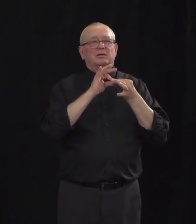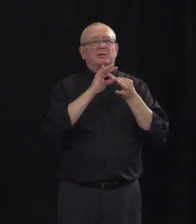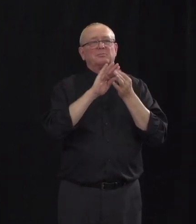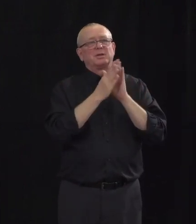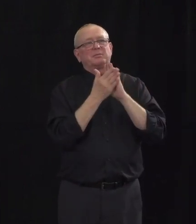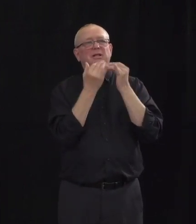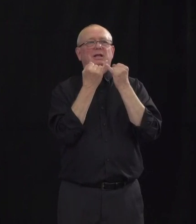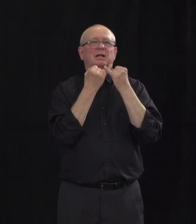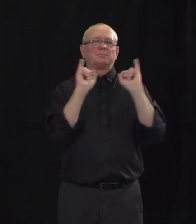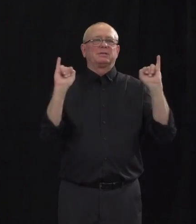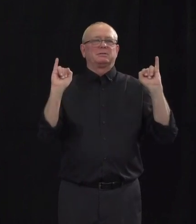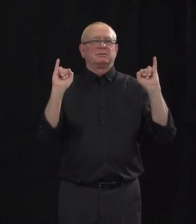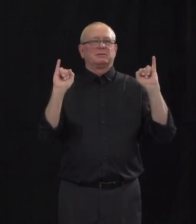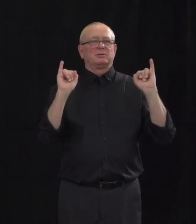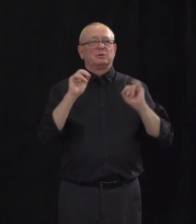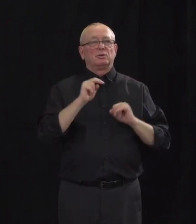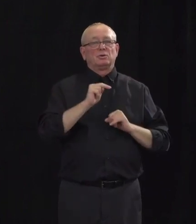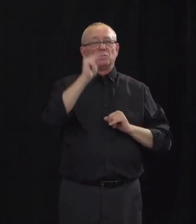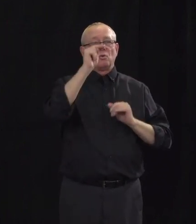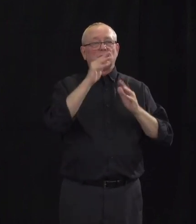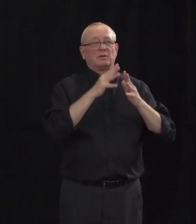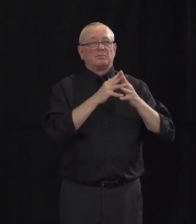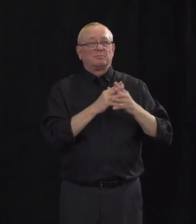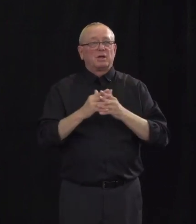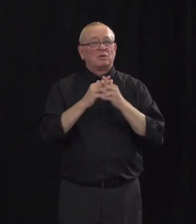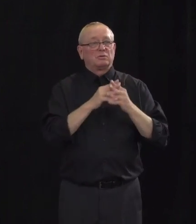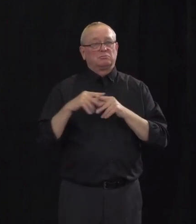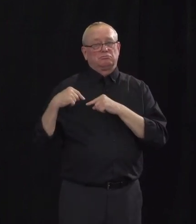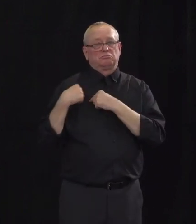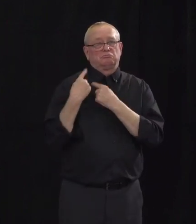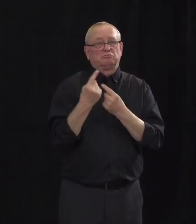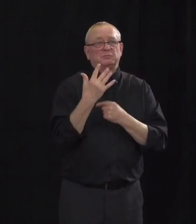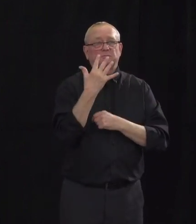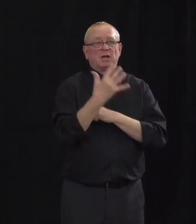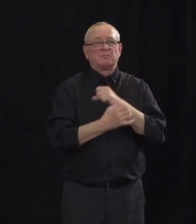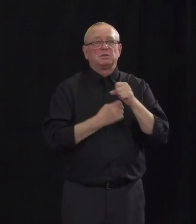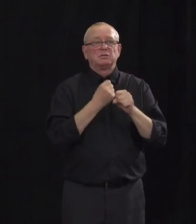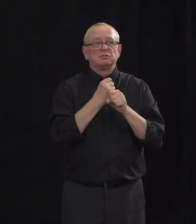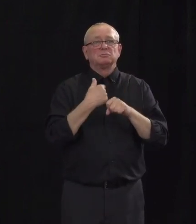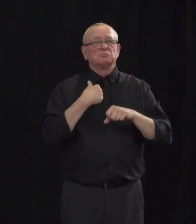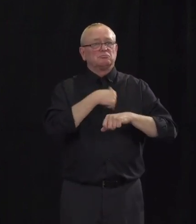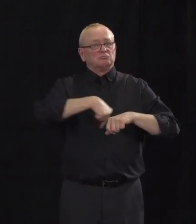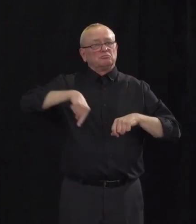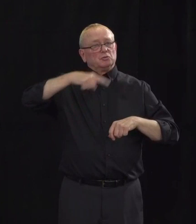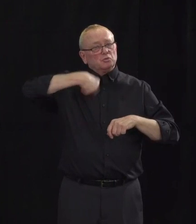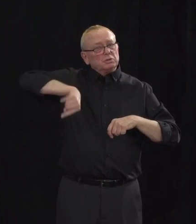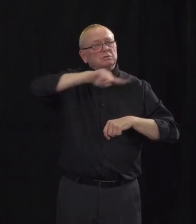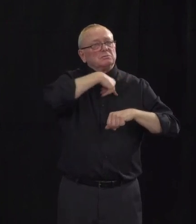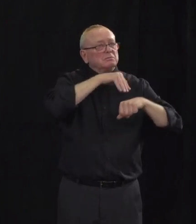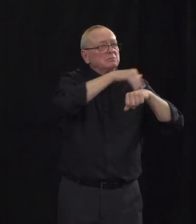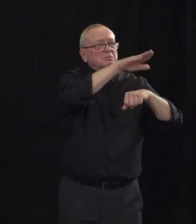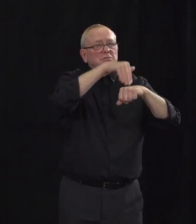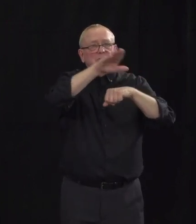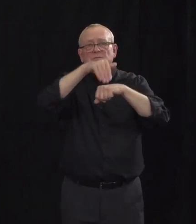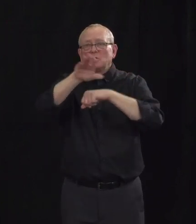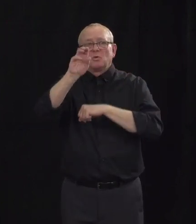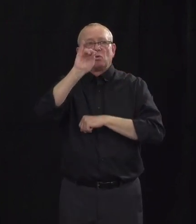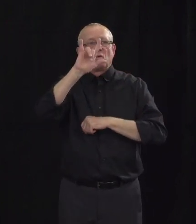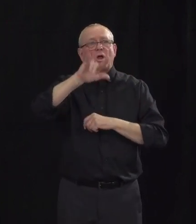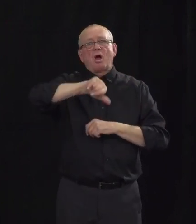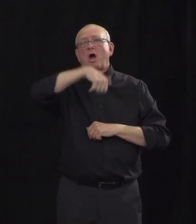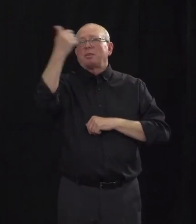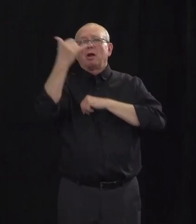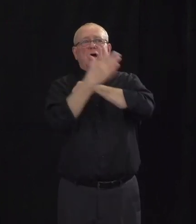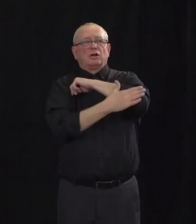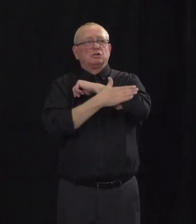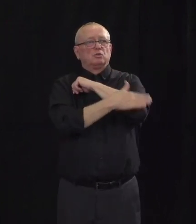past 5 years, become a net exporter of energy to the rest of the world. How ironic would it be that after